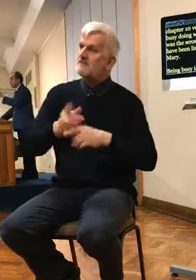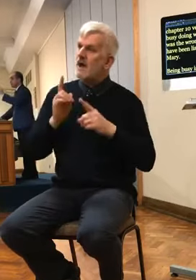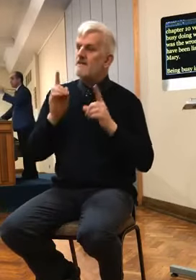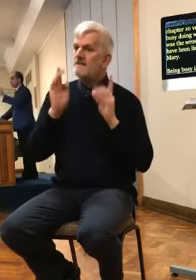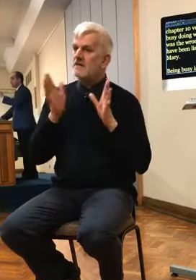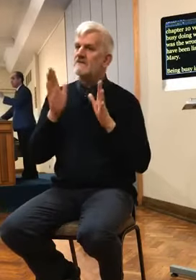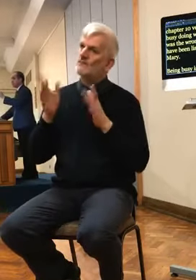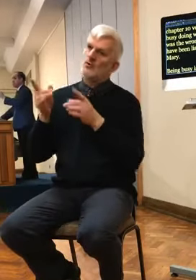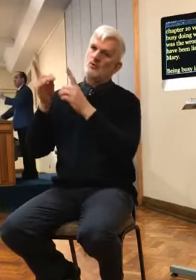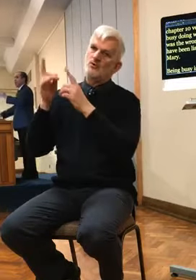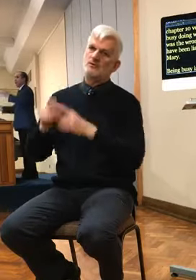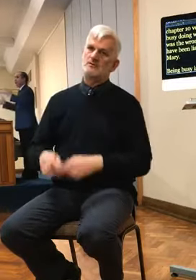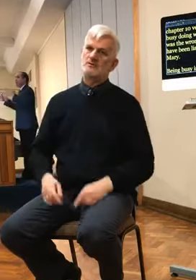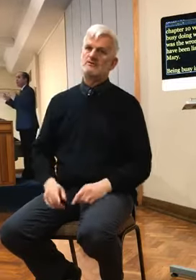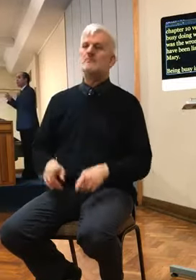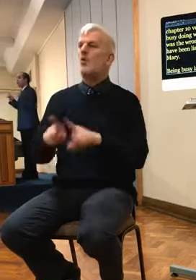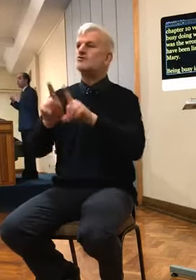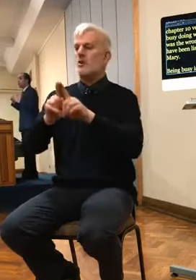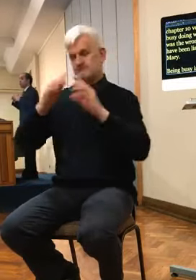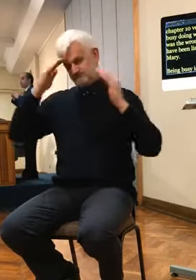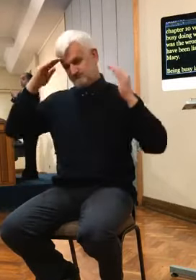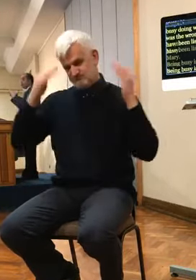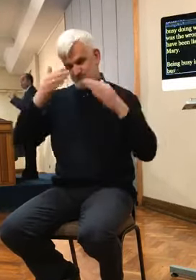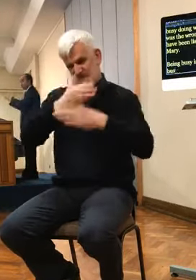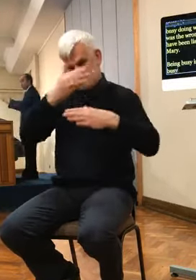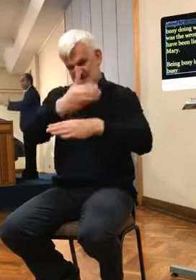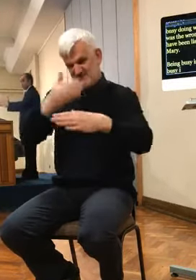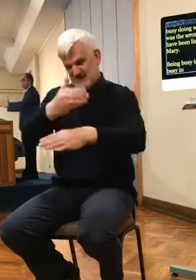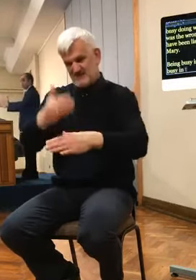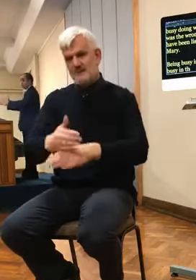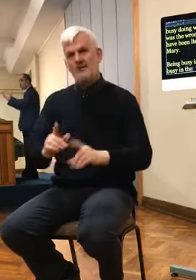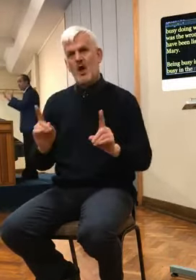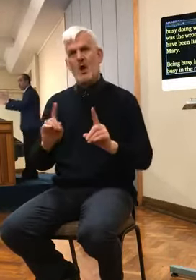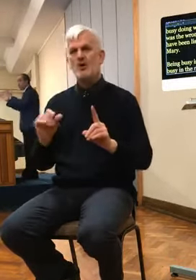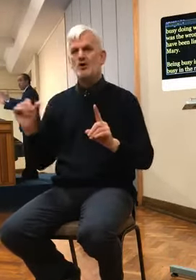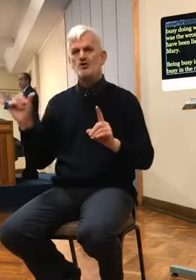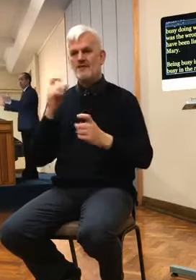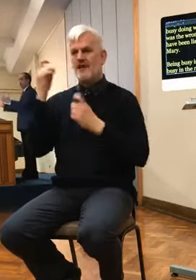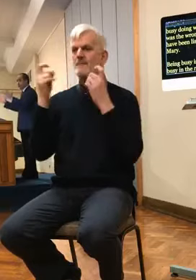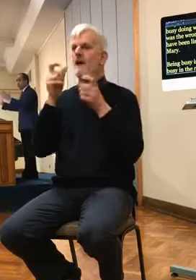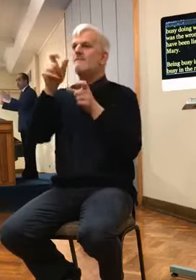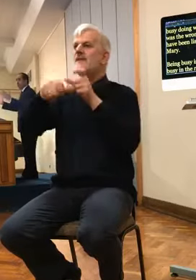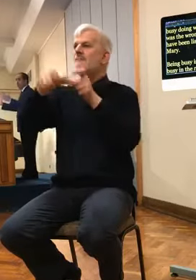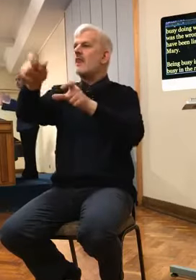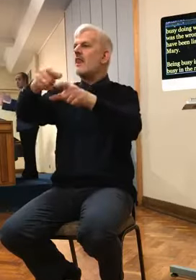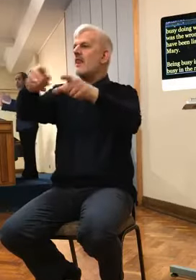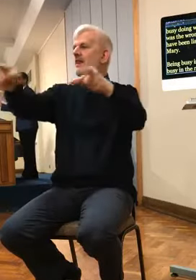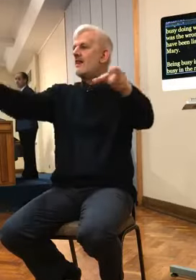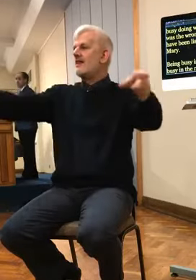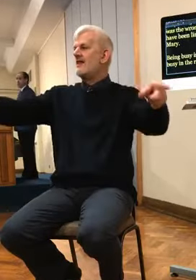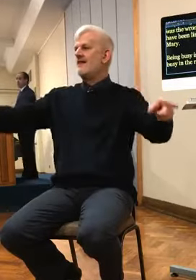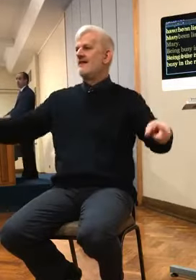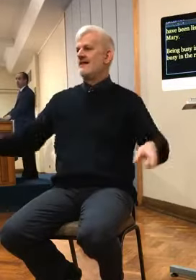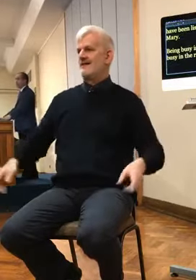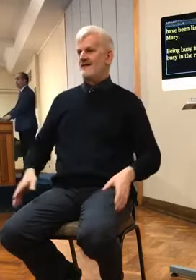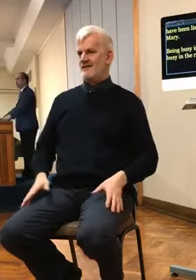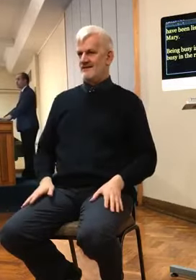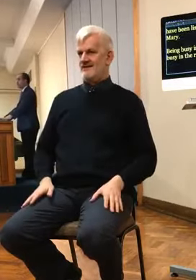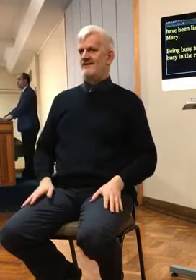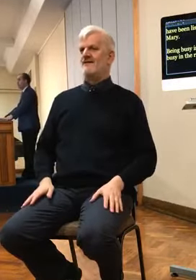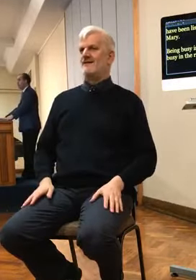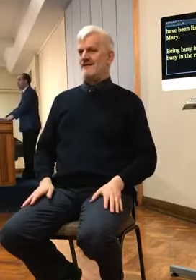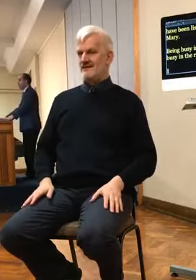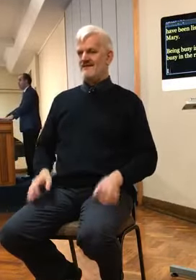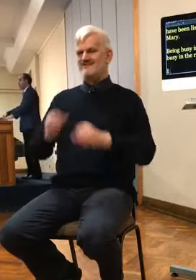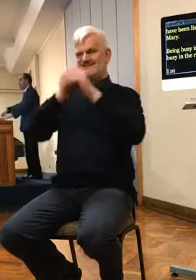just task-oriented. We are people-oriented. We love people. That's the use of the time.